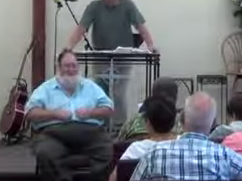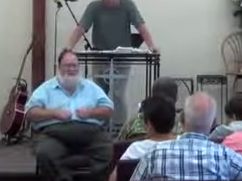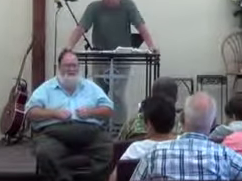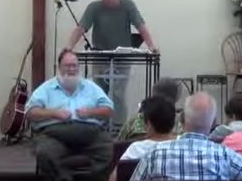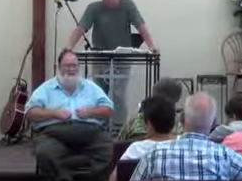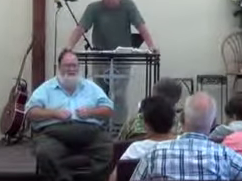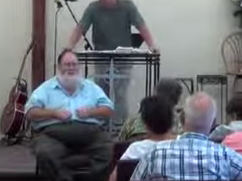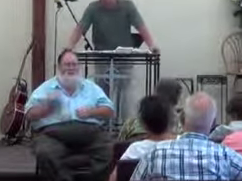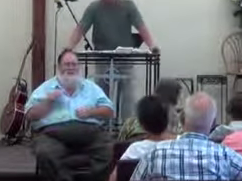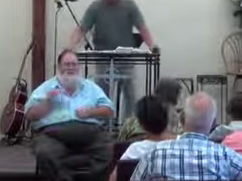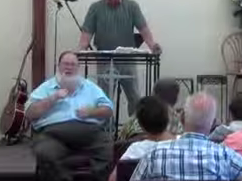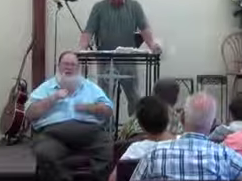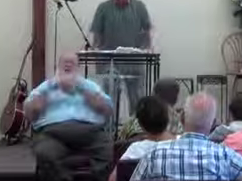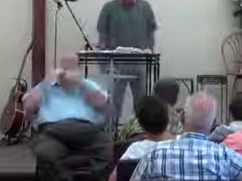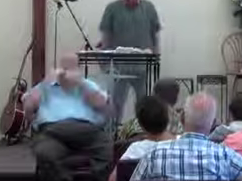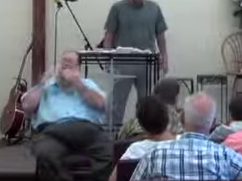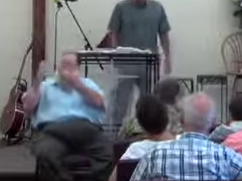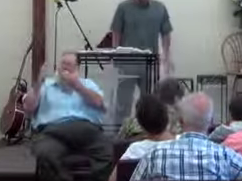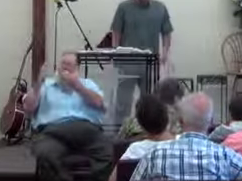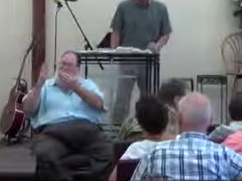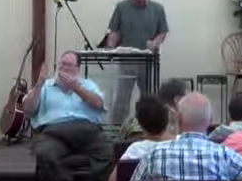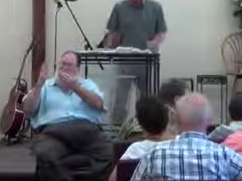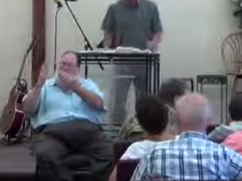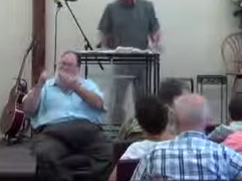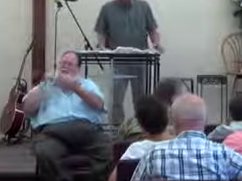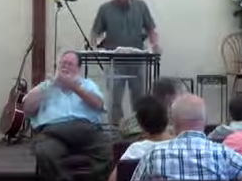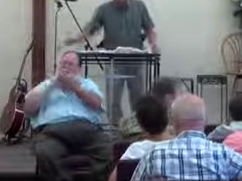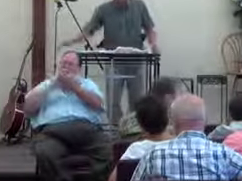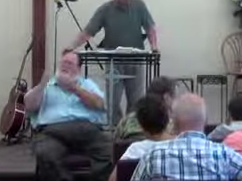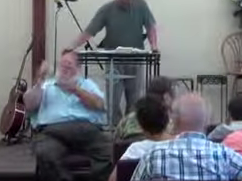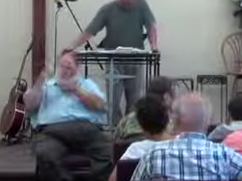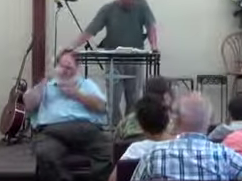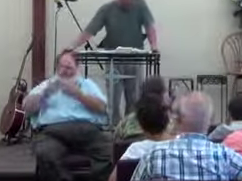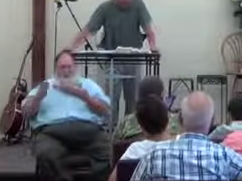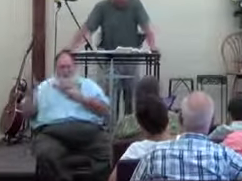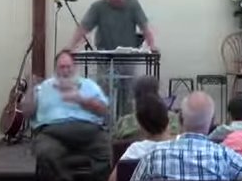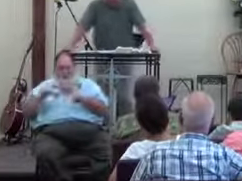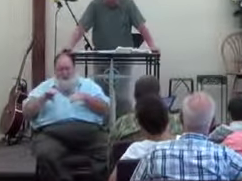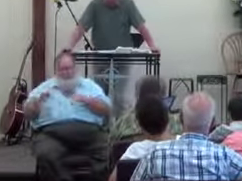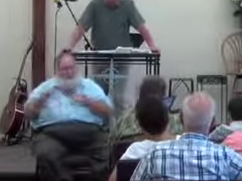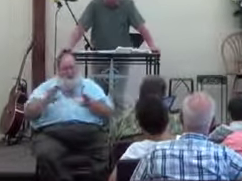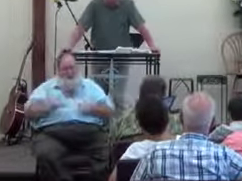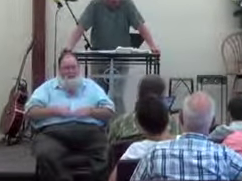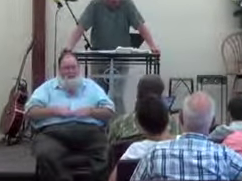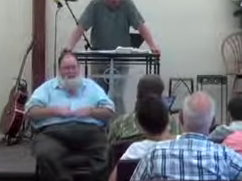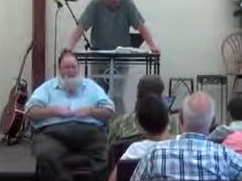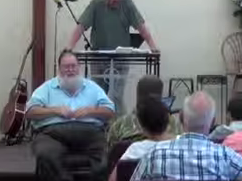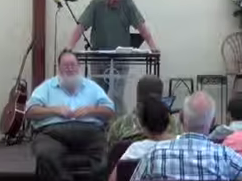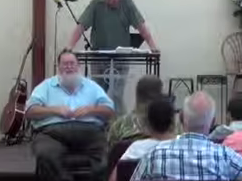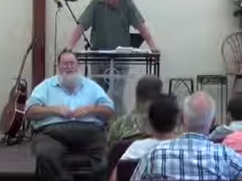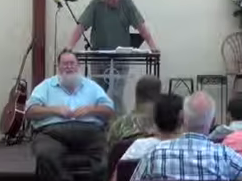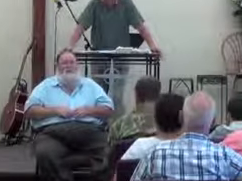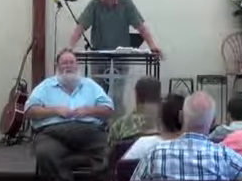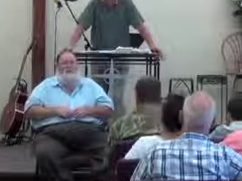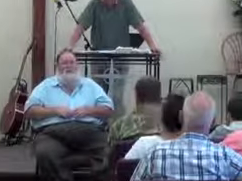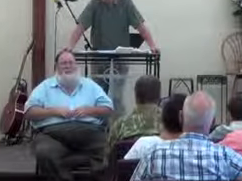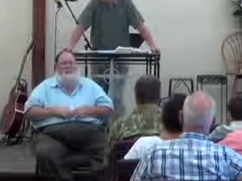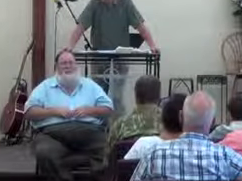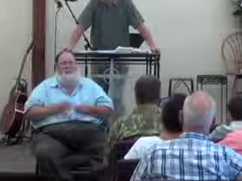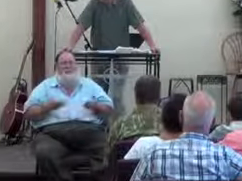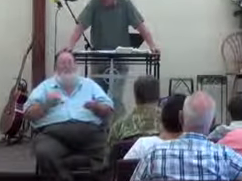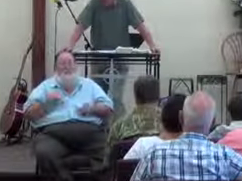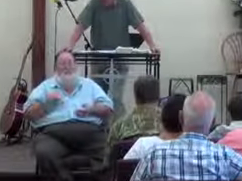But we need to give thanks to him. We need to praise him for what he does. And what we